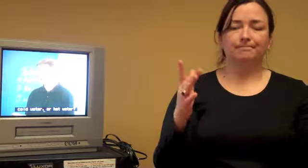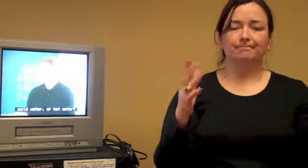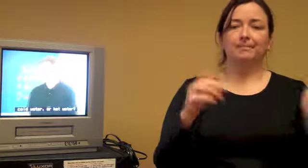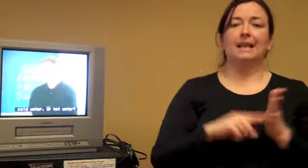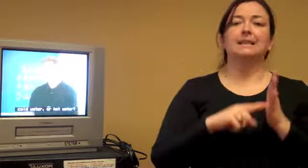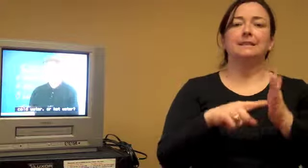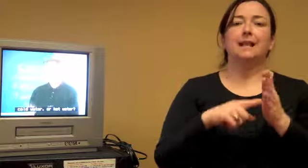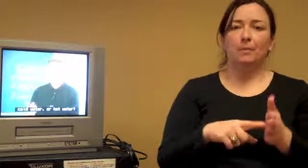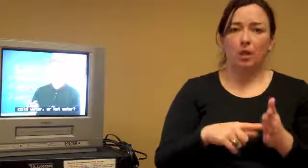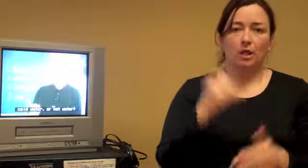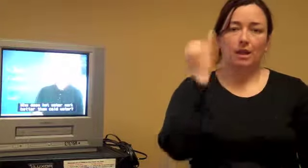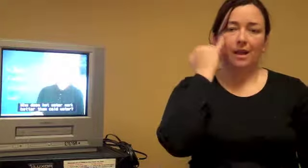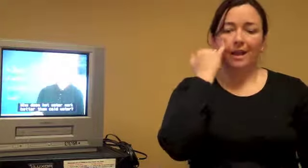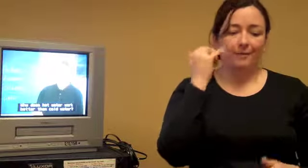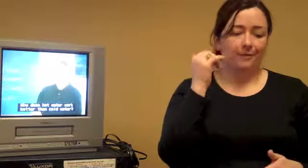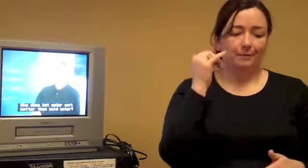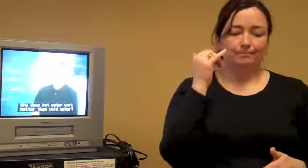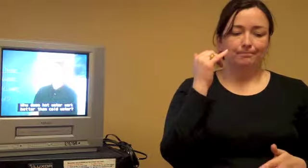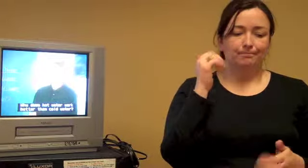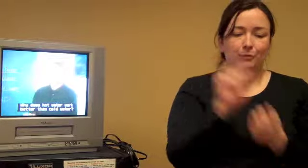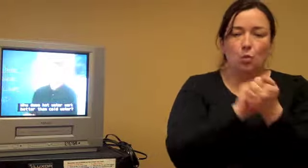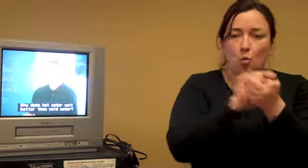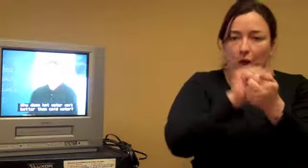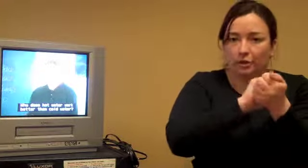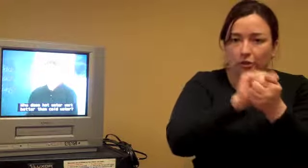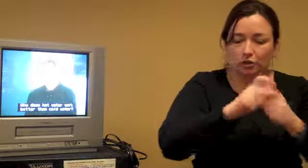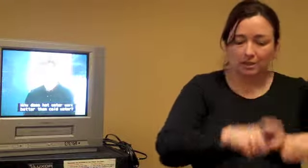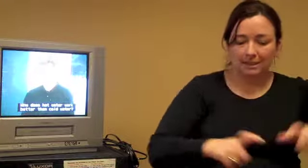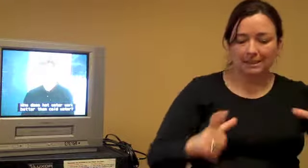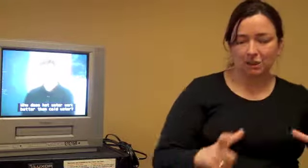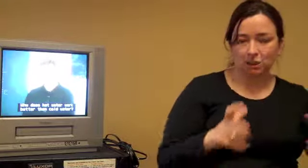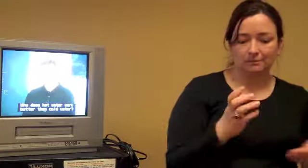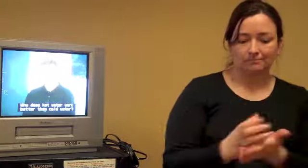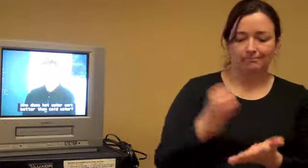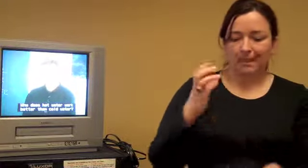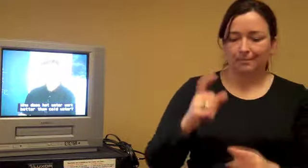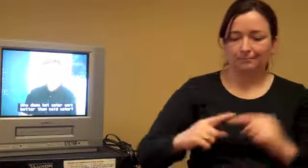water? Why does hot water work better than cold water?